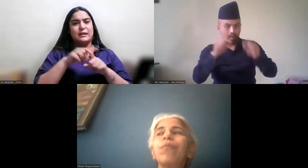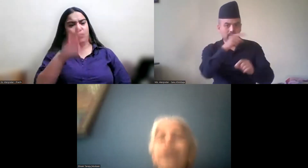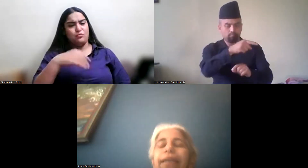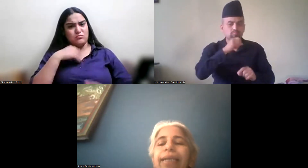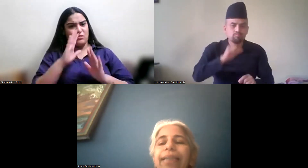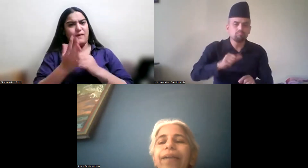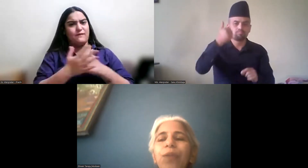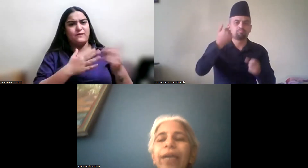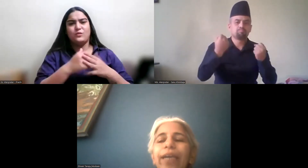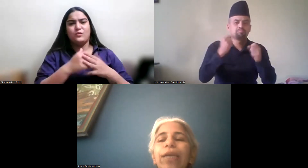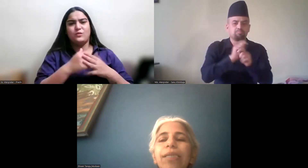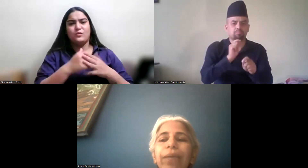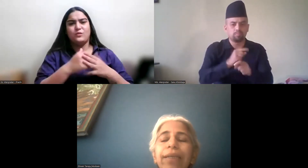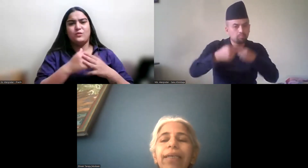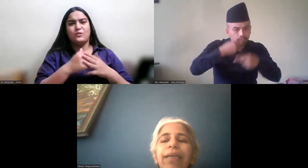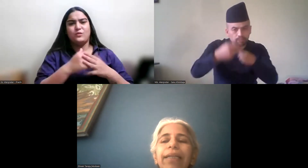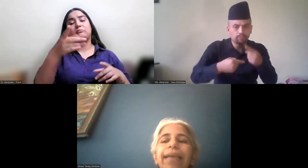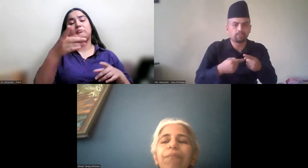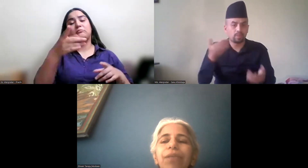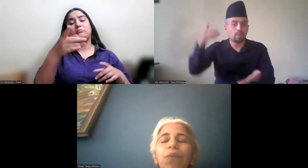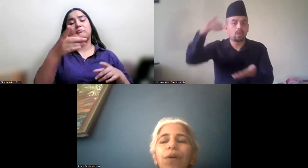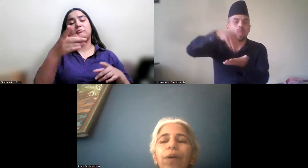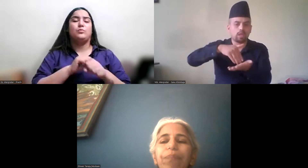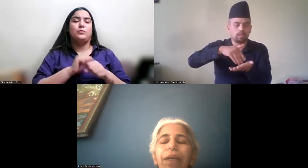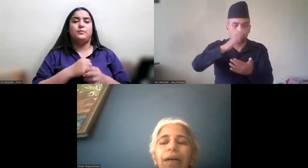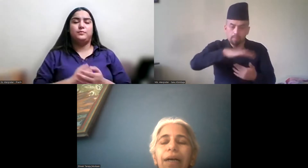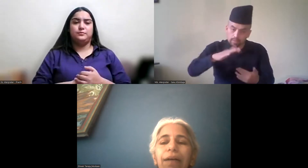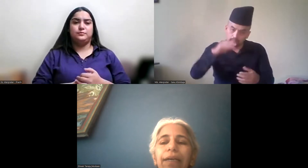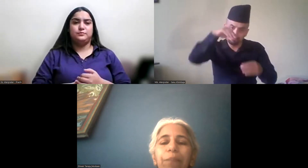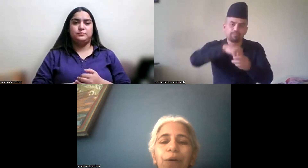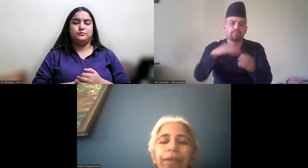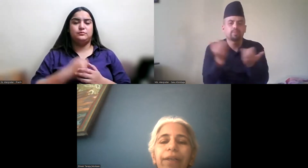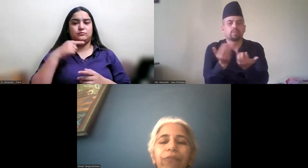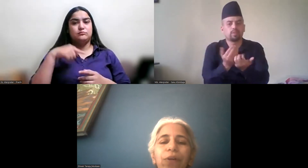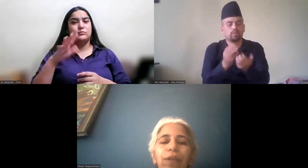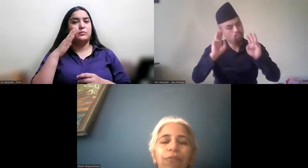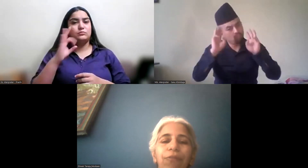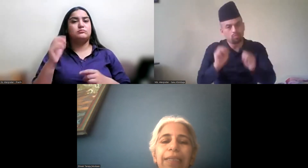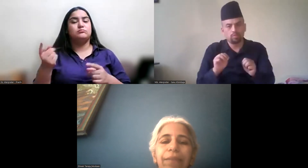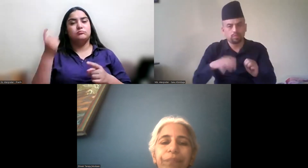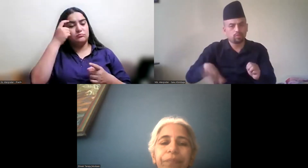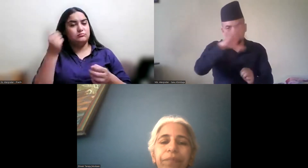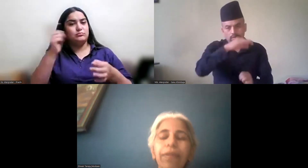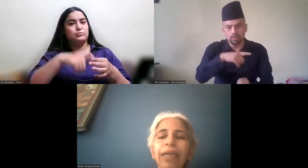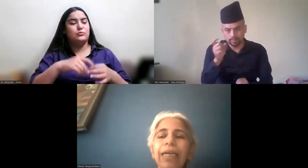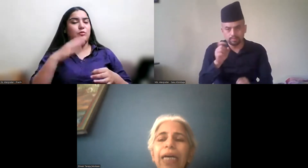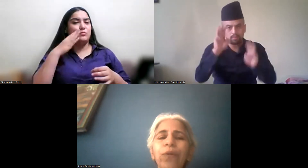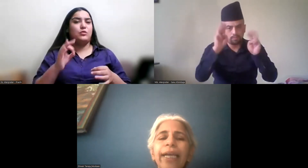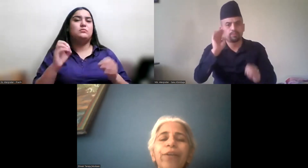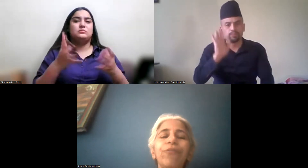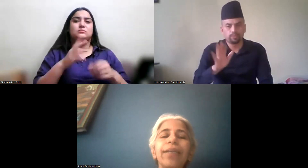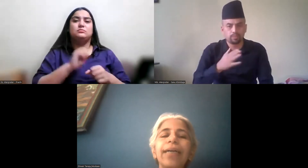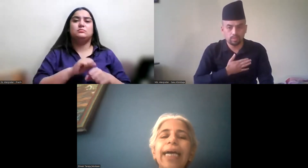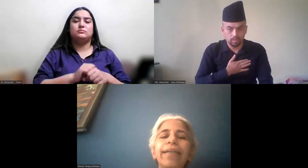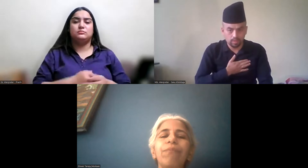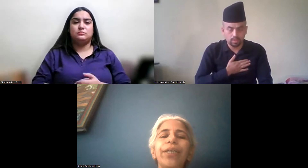the community, and that is why investment in them is more important for all of us. I would like